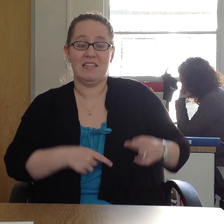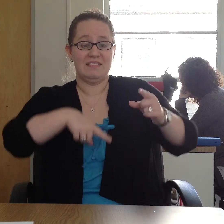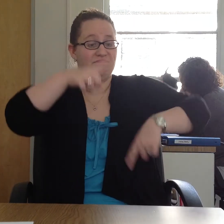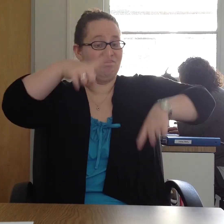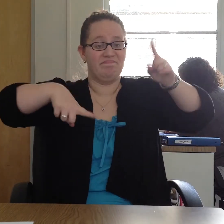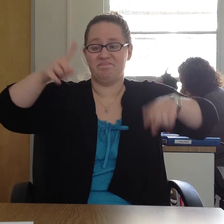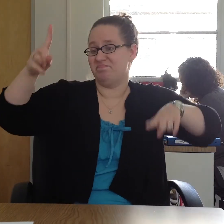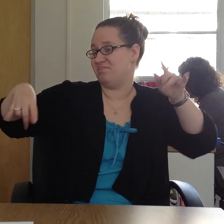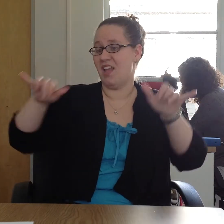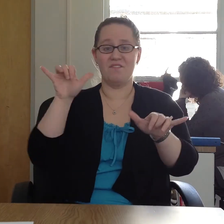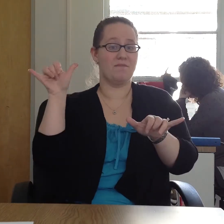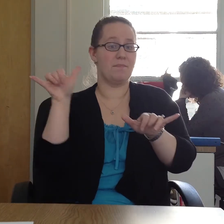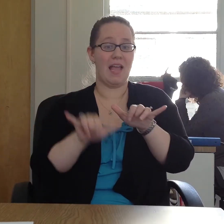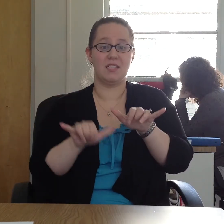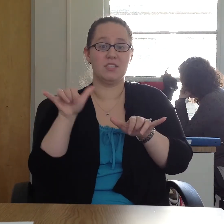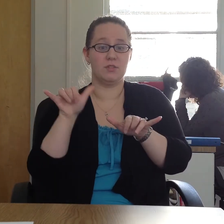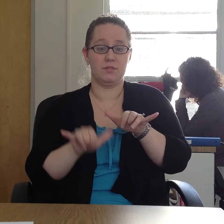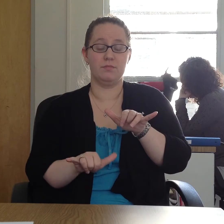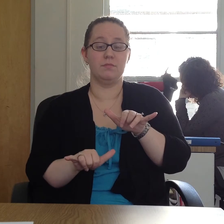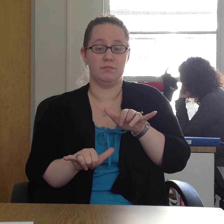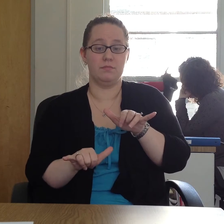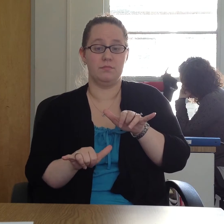bacteria, most fall in this category.